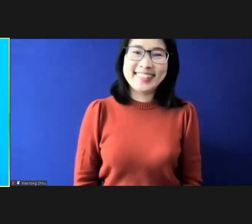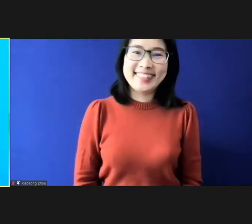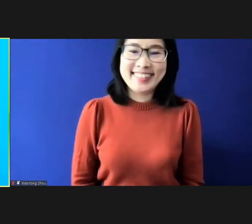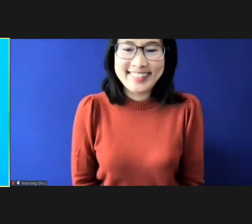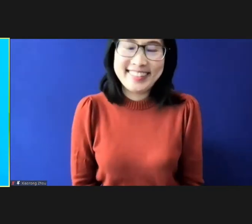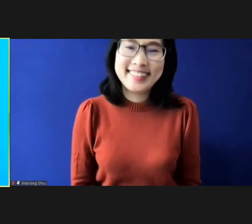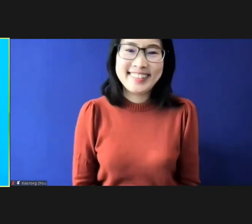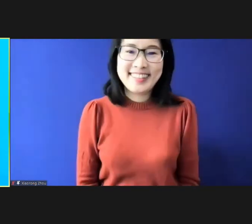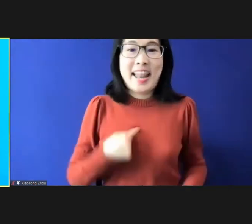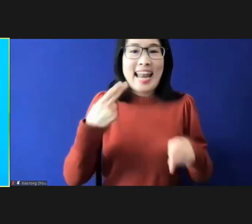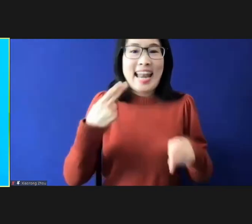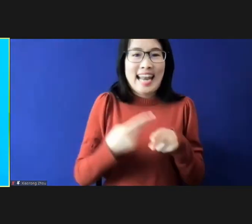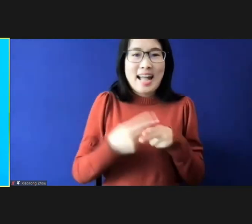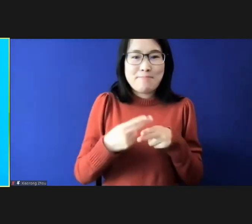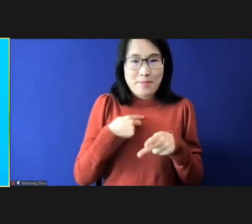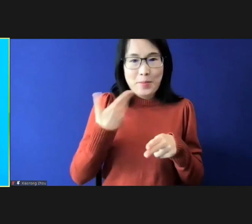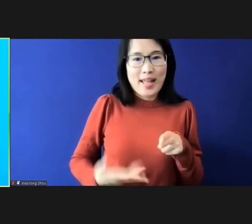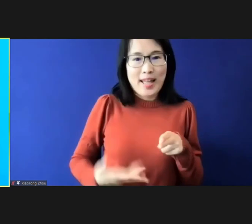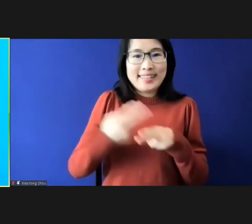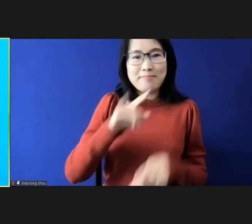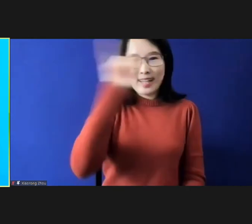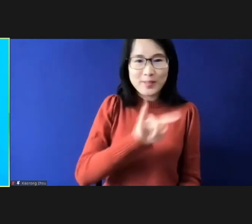I hope that you've enjoyed seeing this conference.